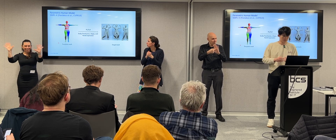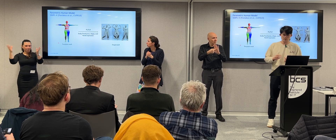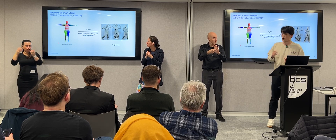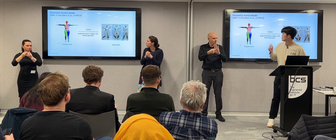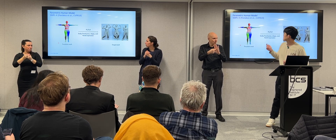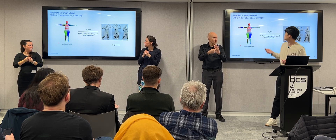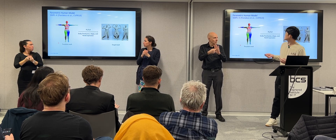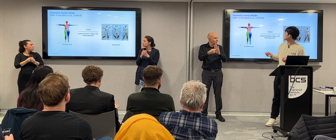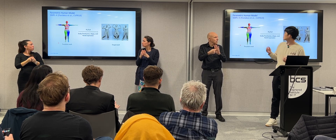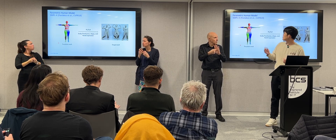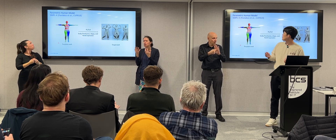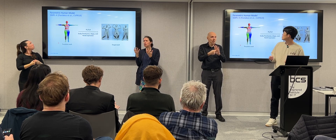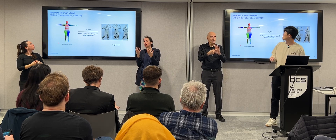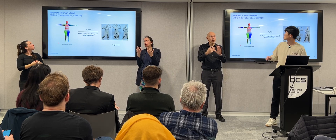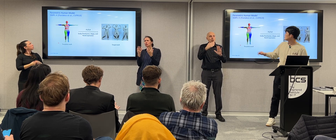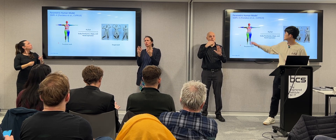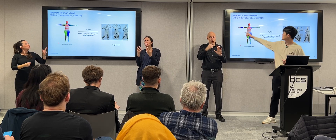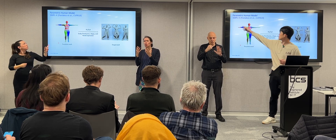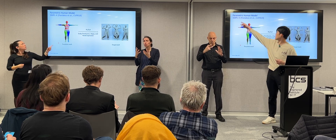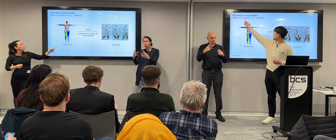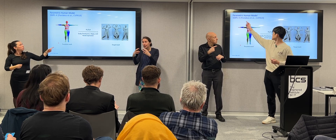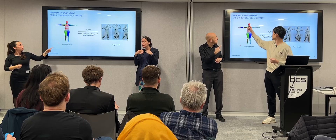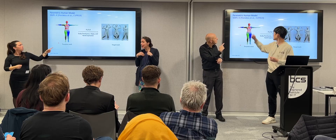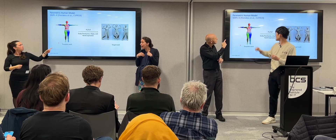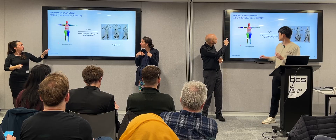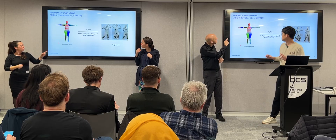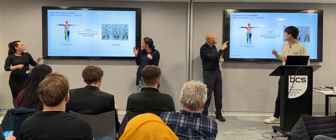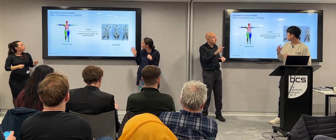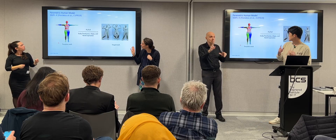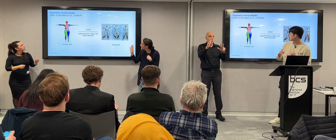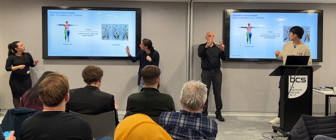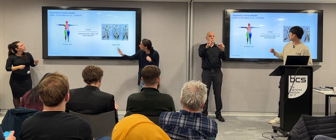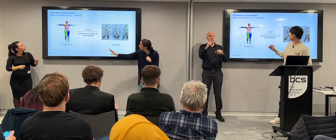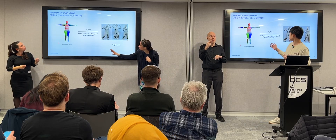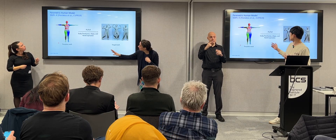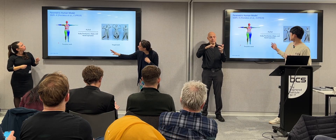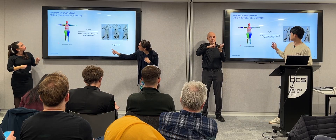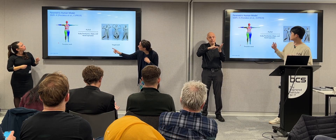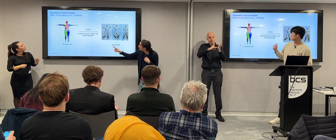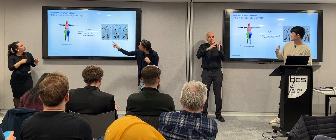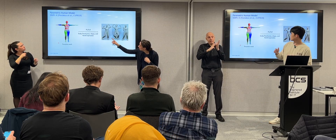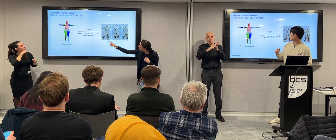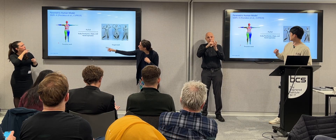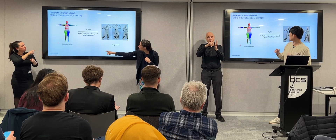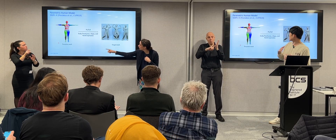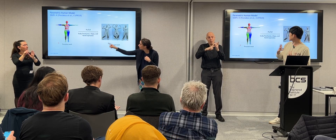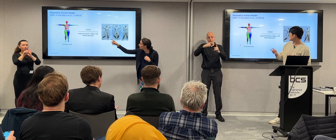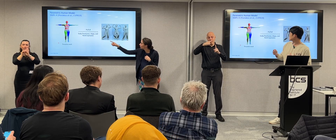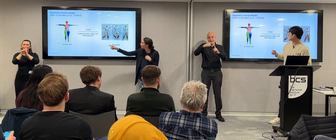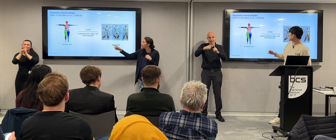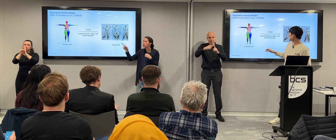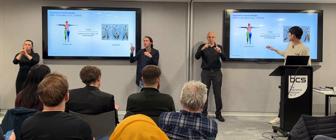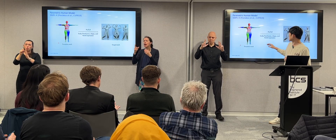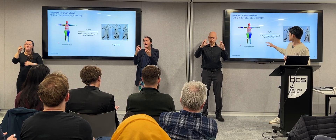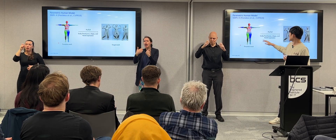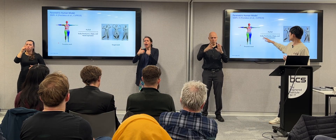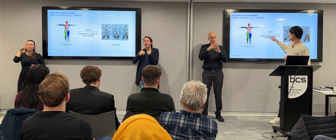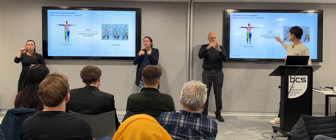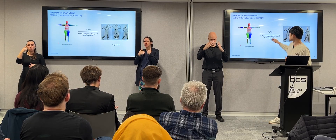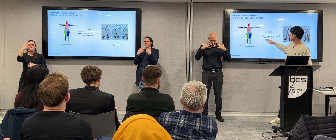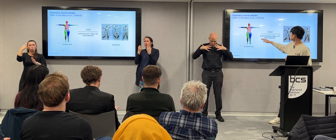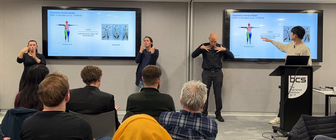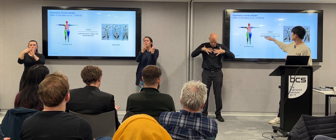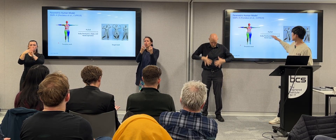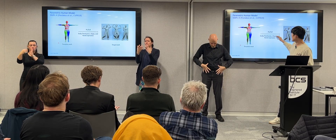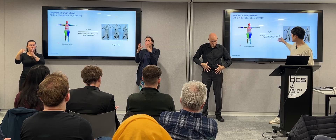adopted parametric human model called SimpleX. So basically, it consists of